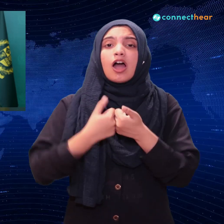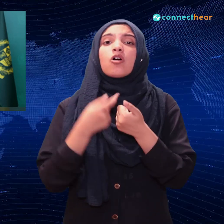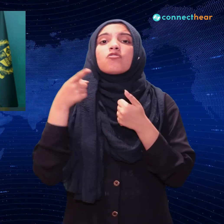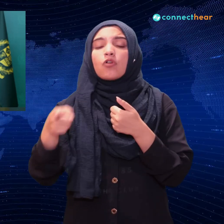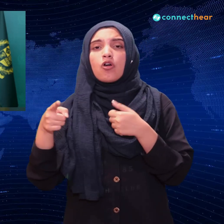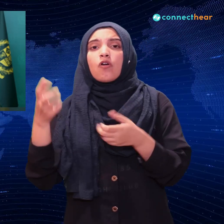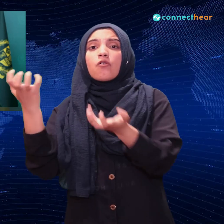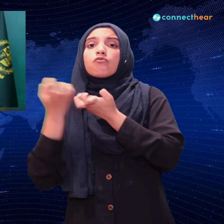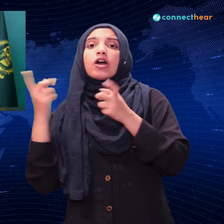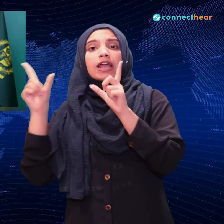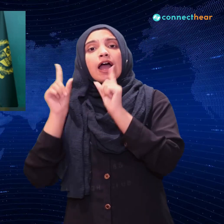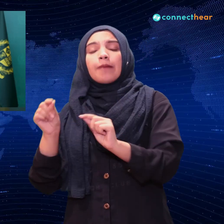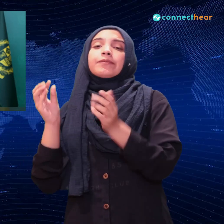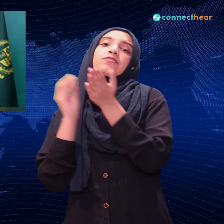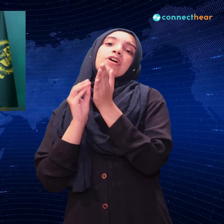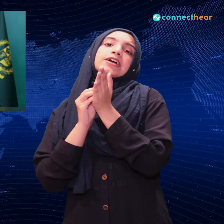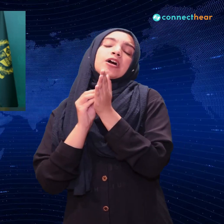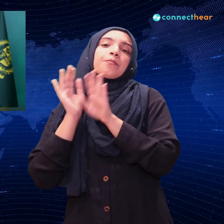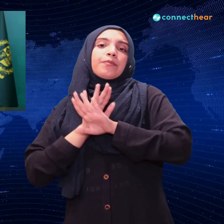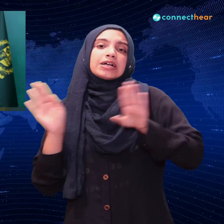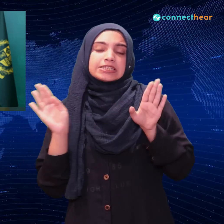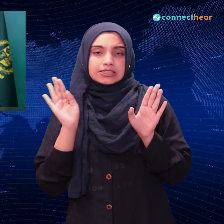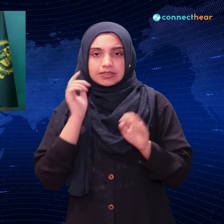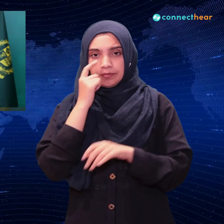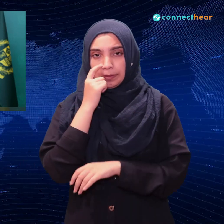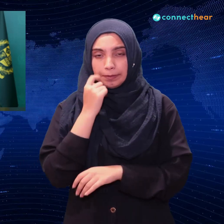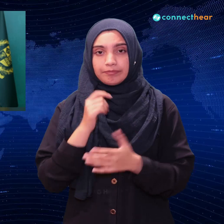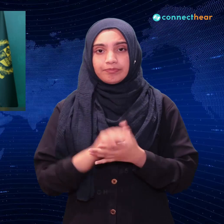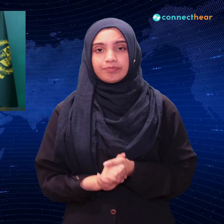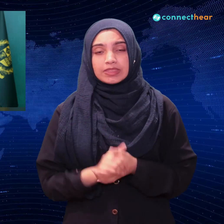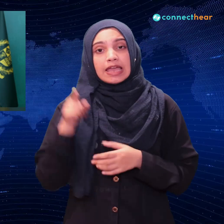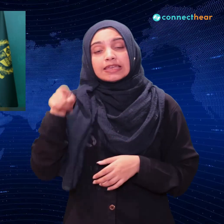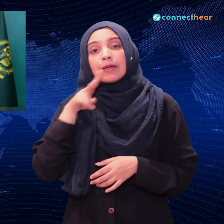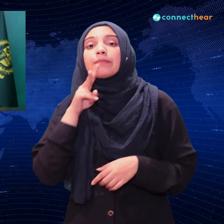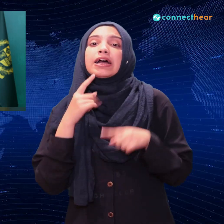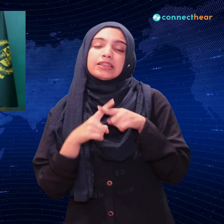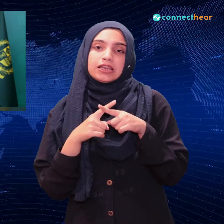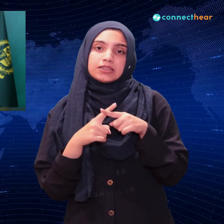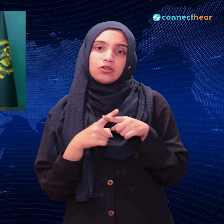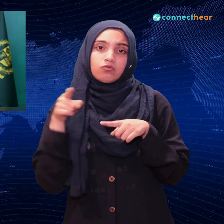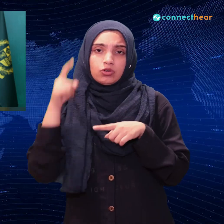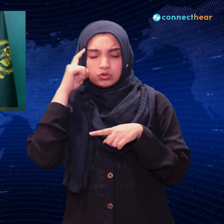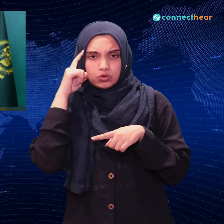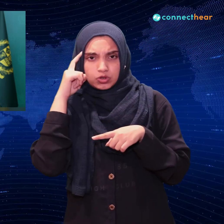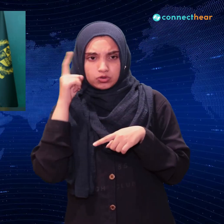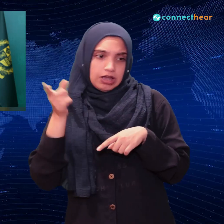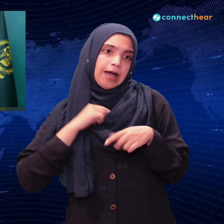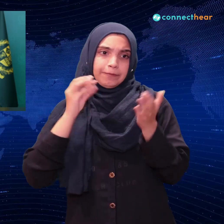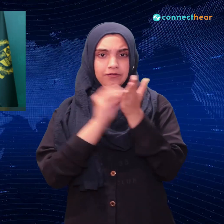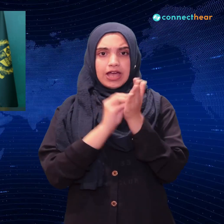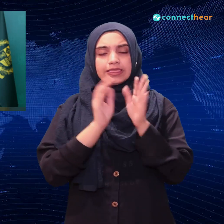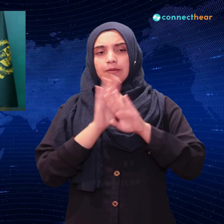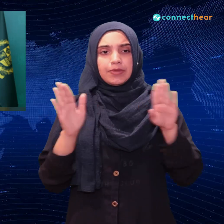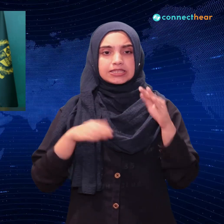their affiliated countries. Such double standards, and the most glaring in case of India, where